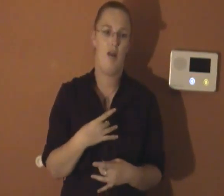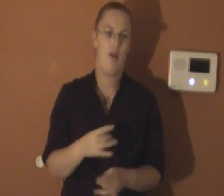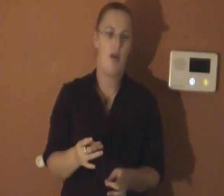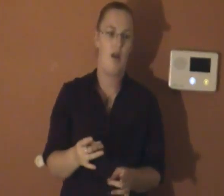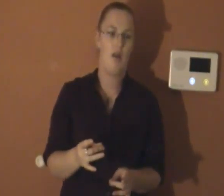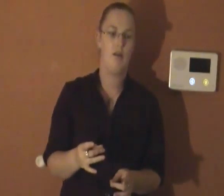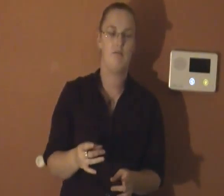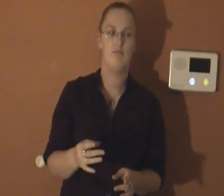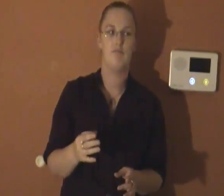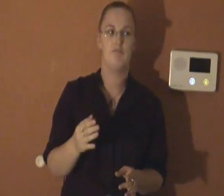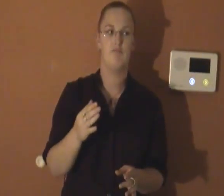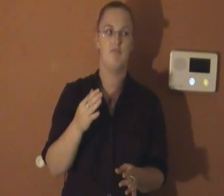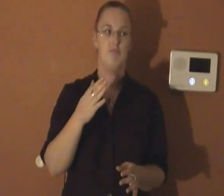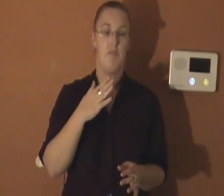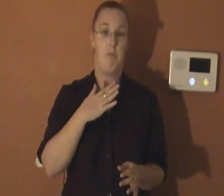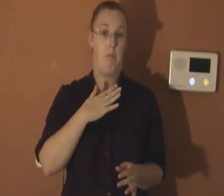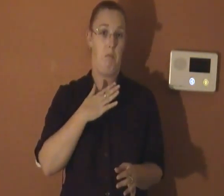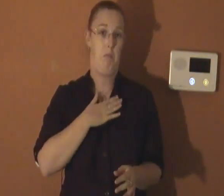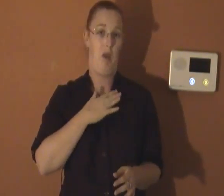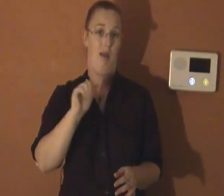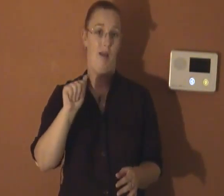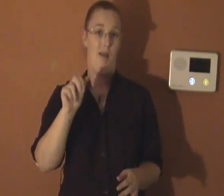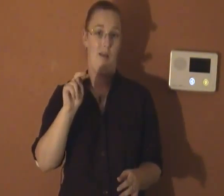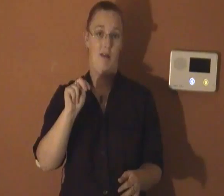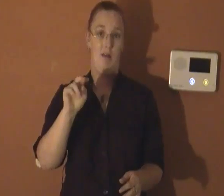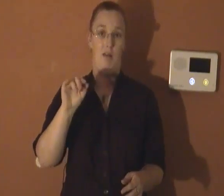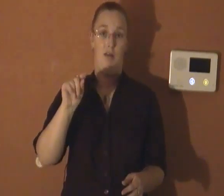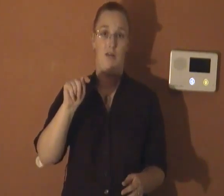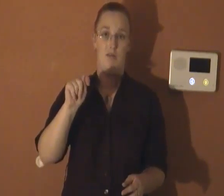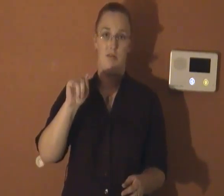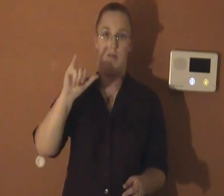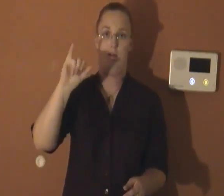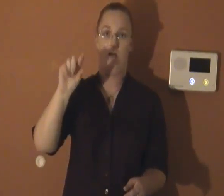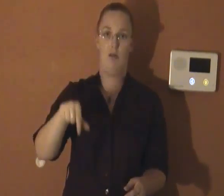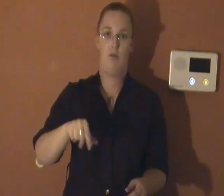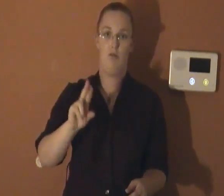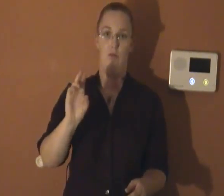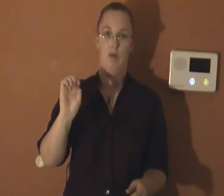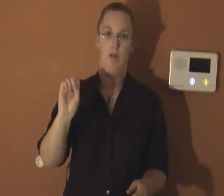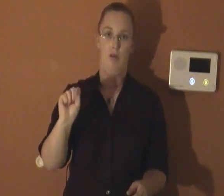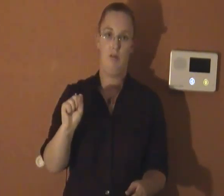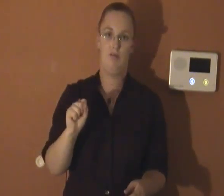because these are things that have been treasured through members of the family and